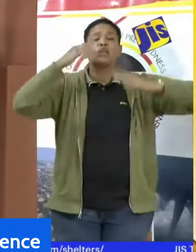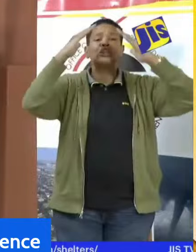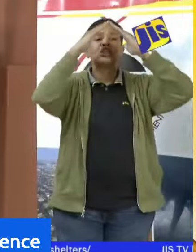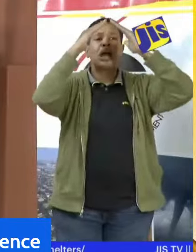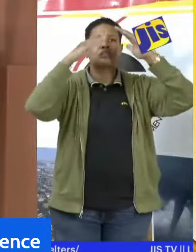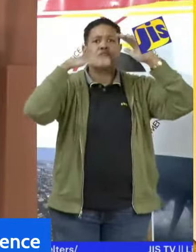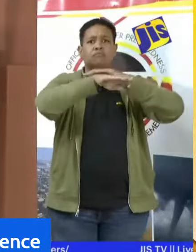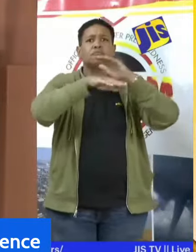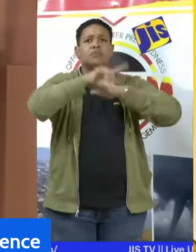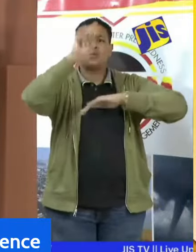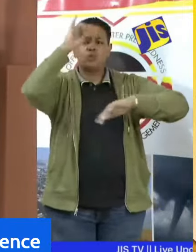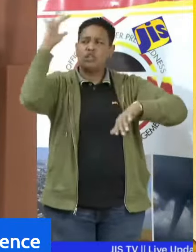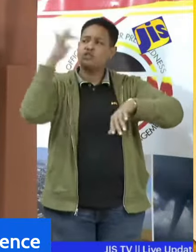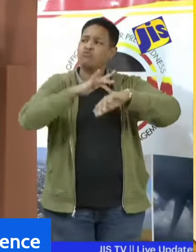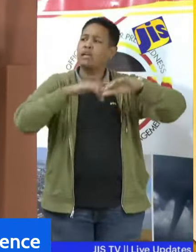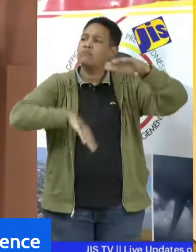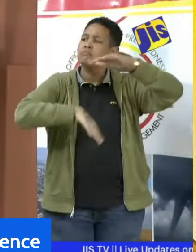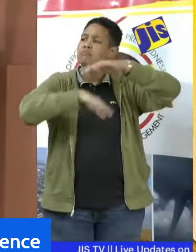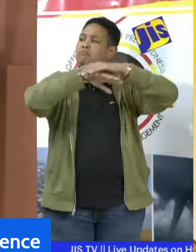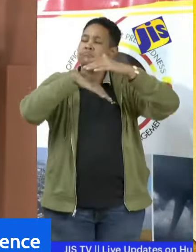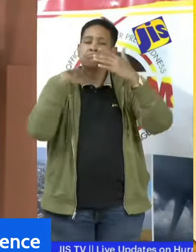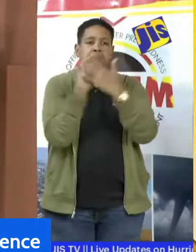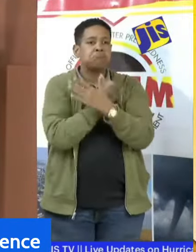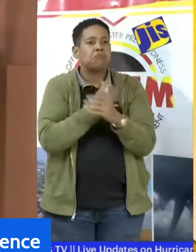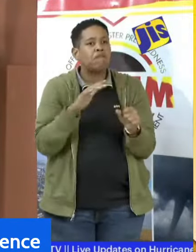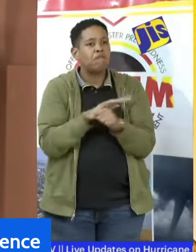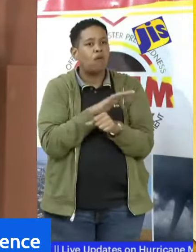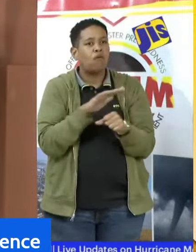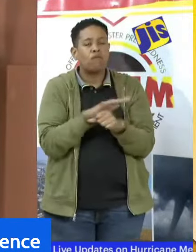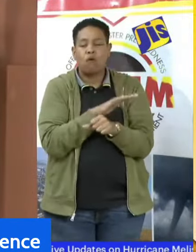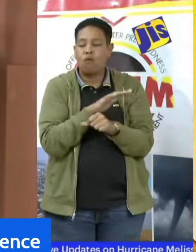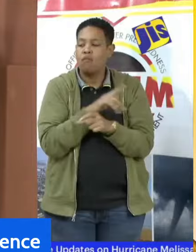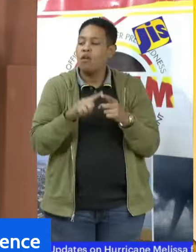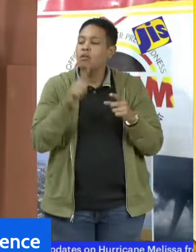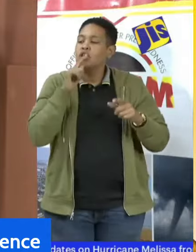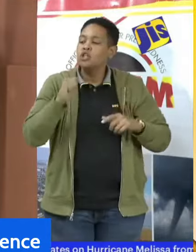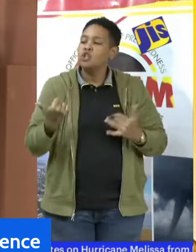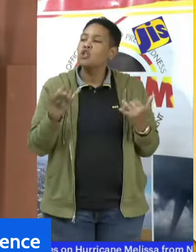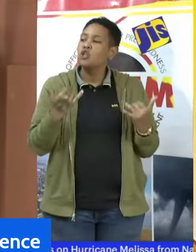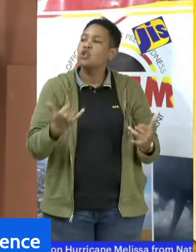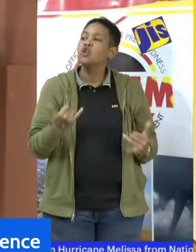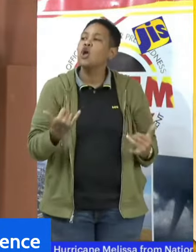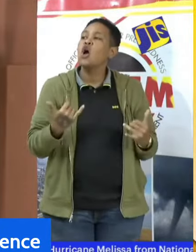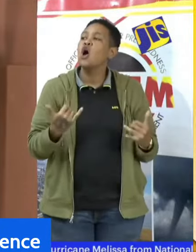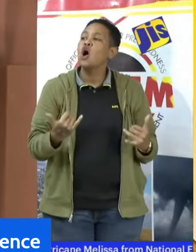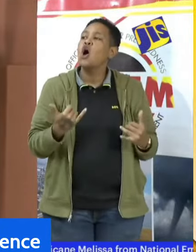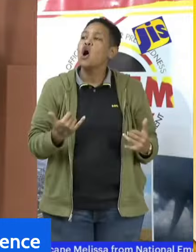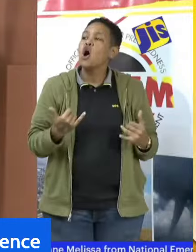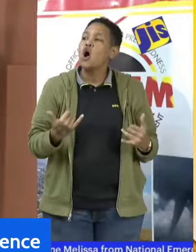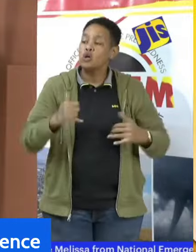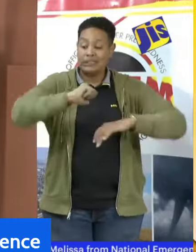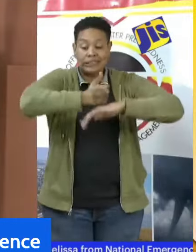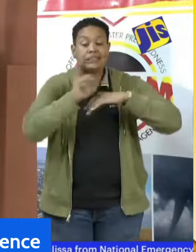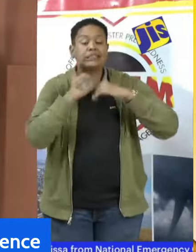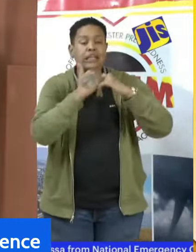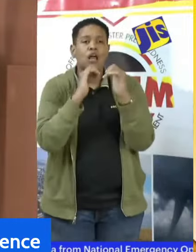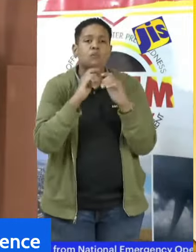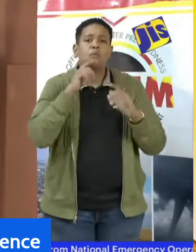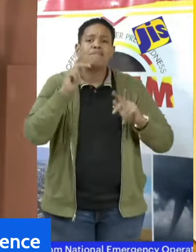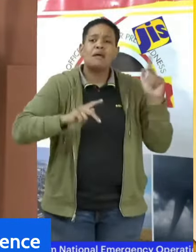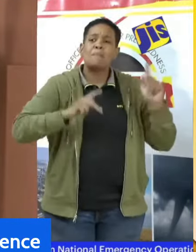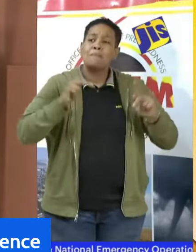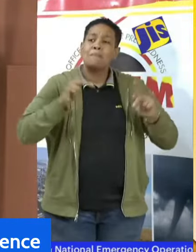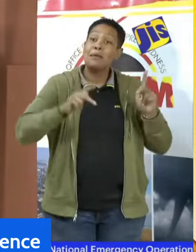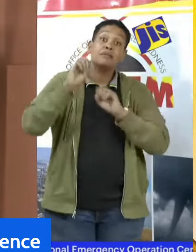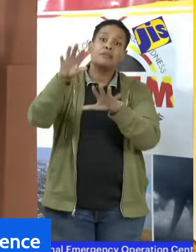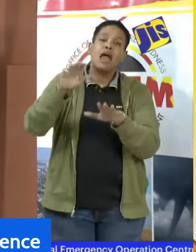have reached its maximum capacity, and steps are being made to house